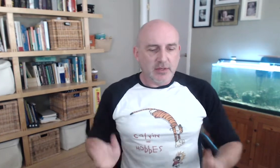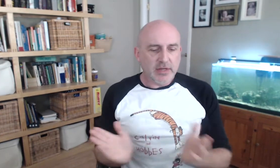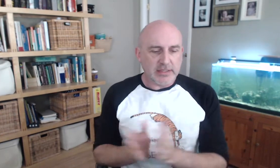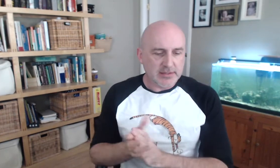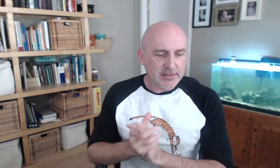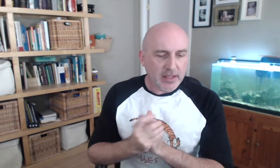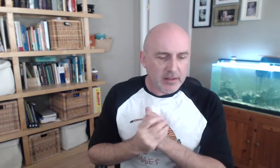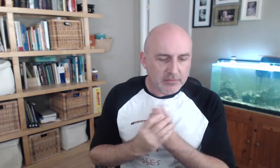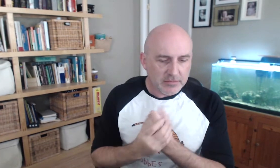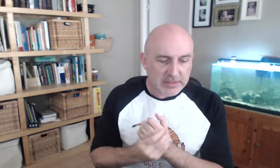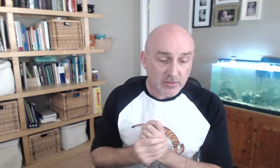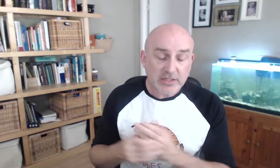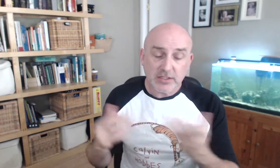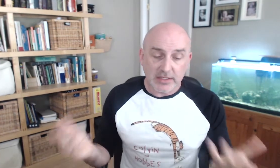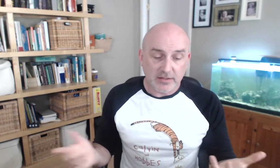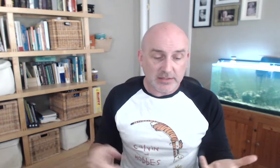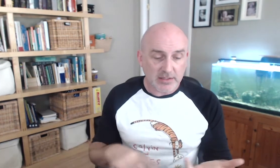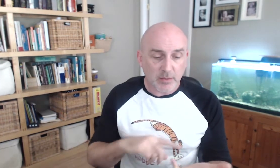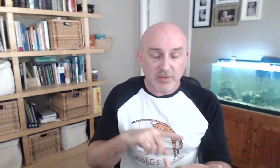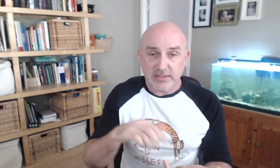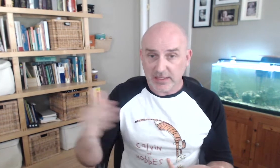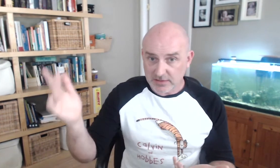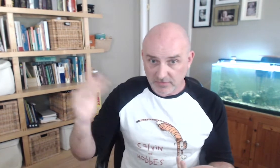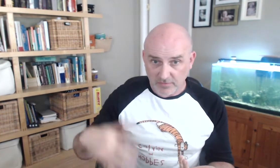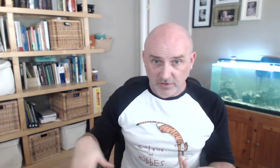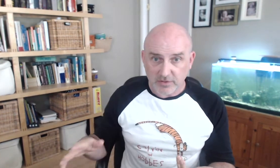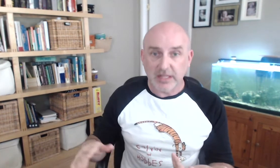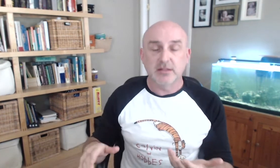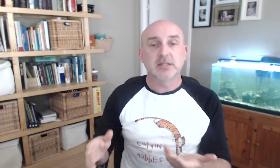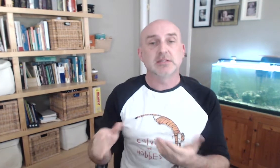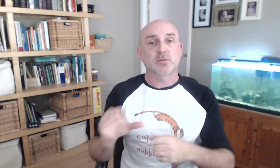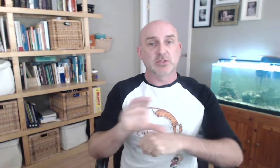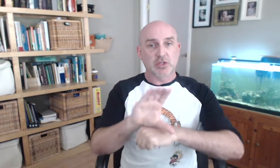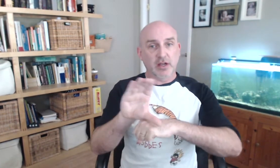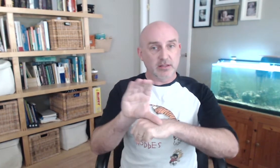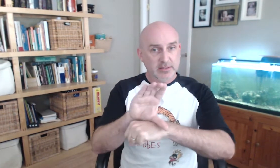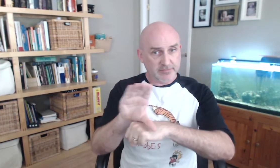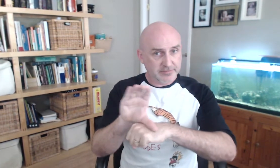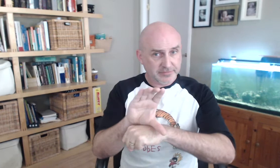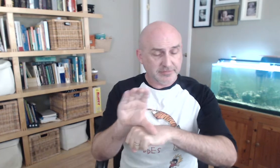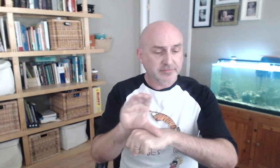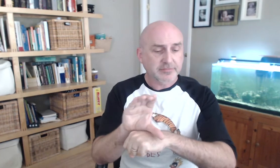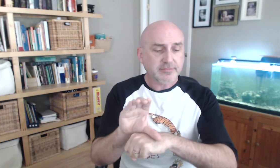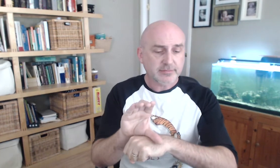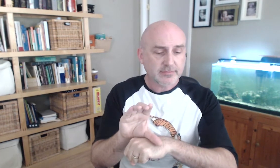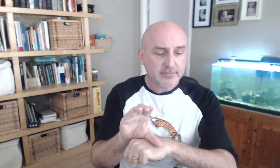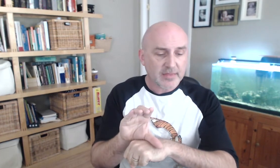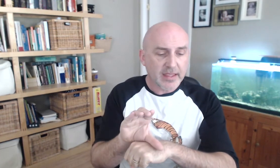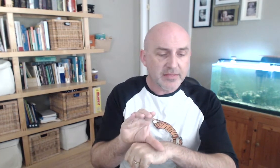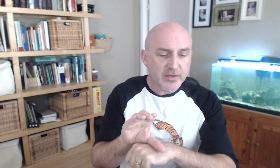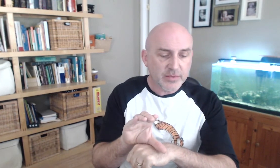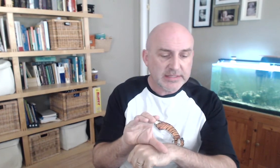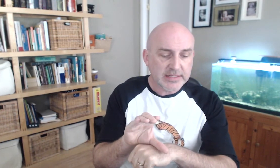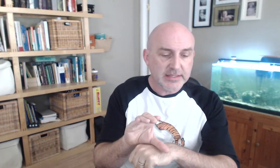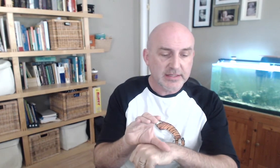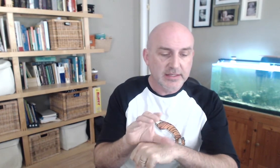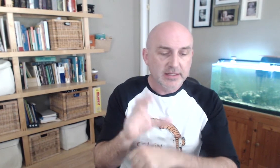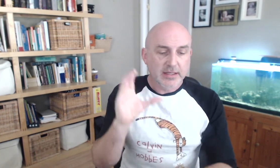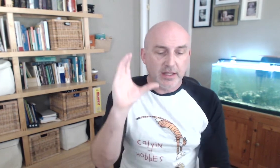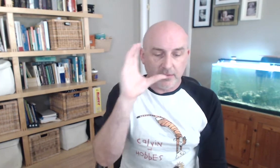right. So actually, that's a couple of the signs from further down the list was chocolate. And then we did